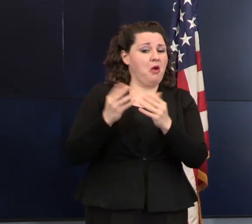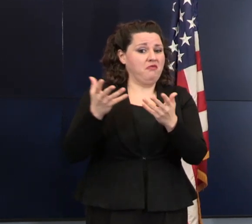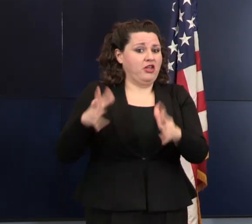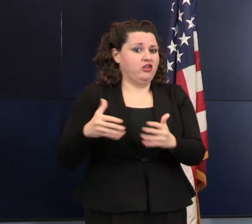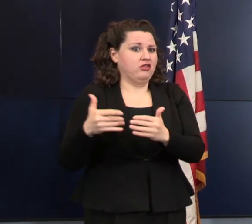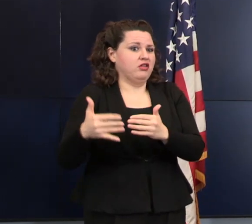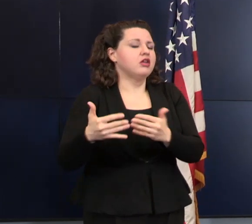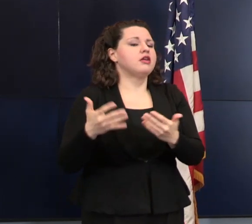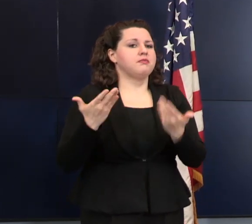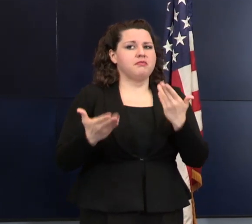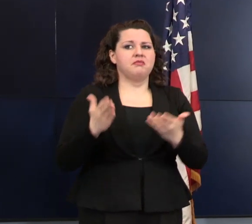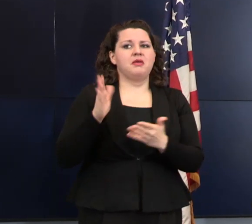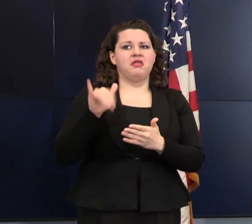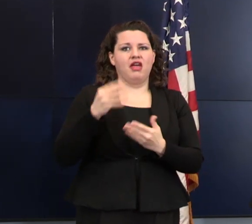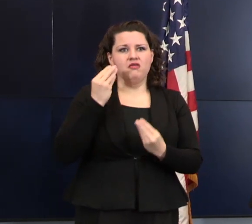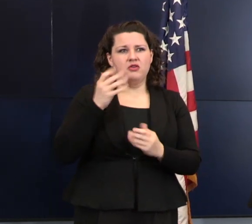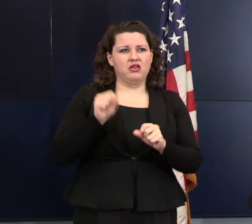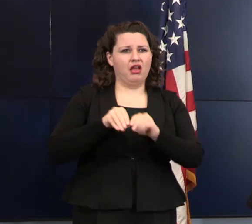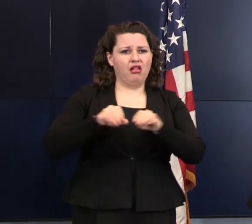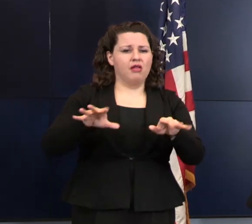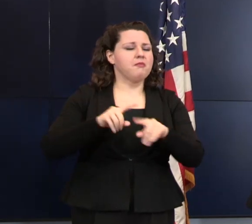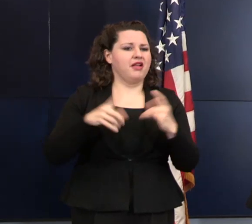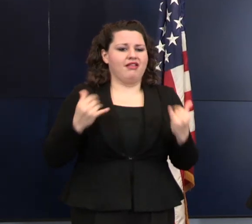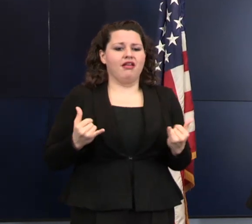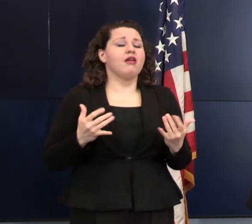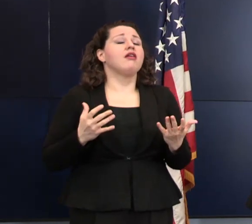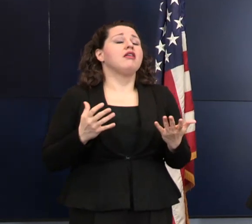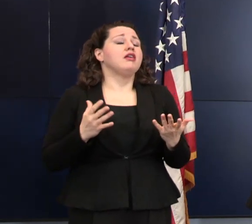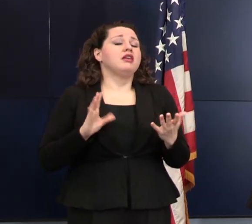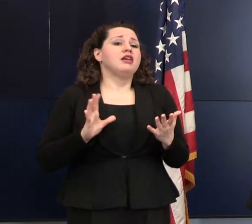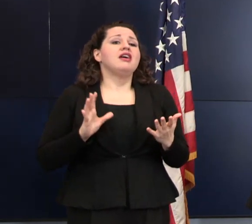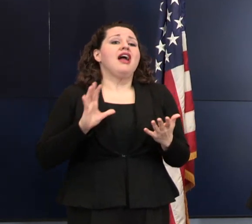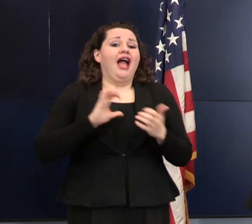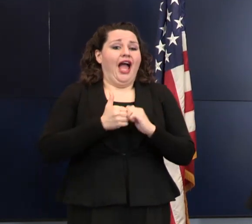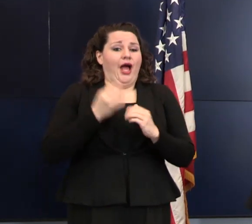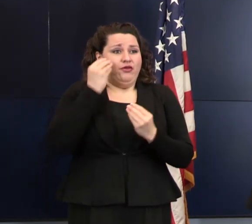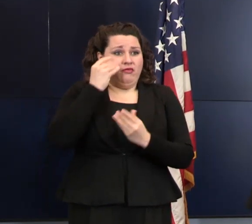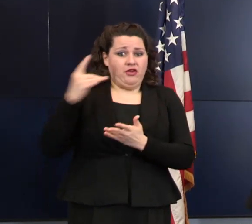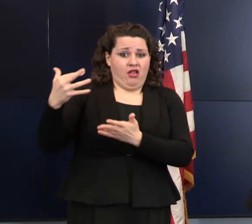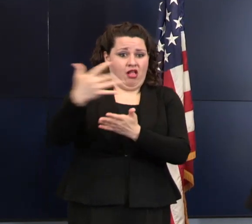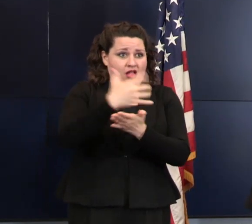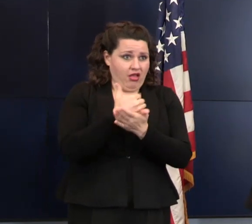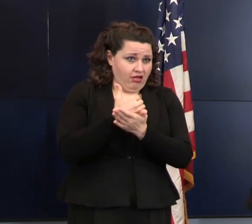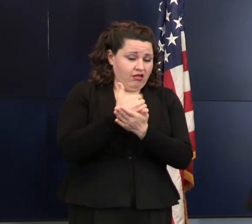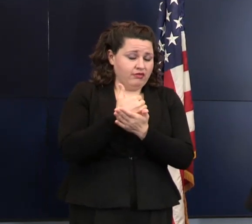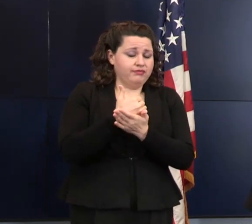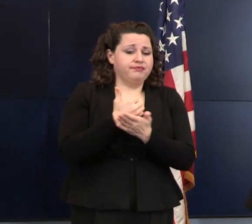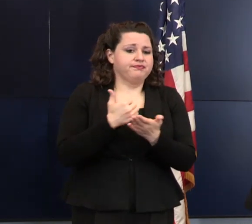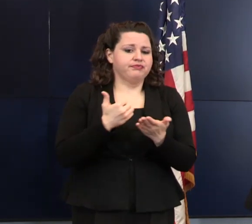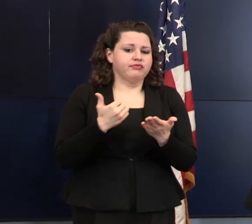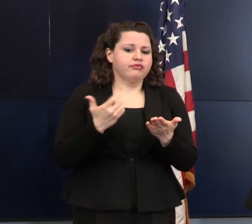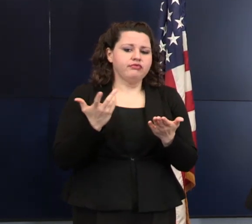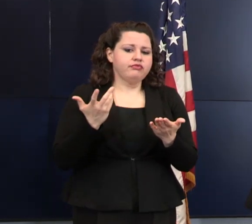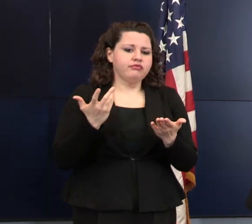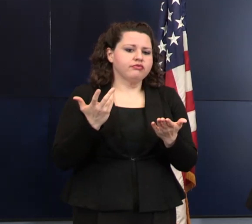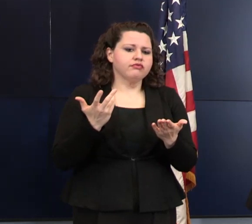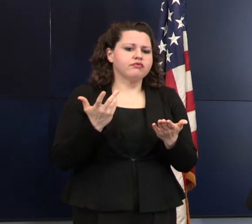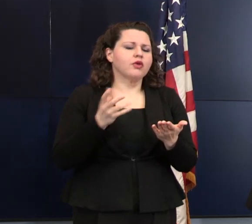ready to release some of that information. At this point in time, the way that the information is collected by the department, we don't have